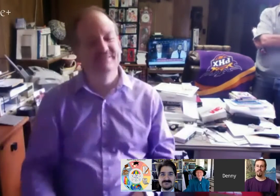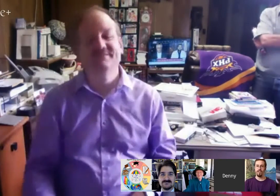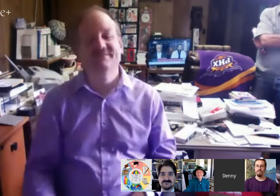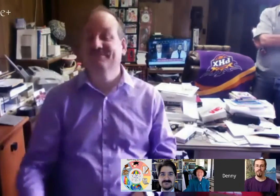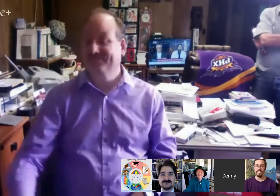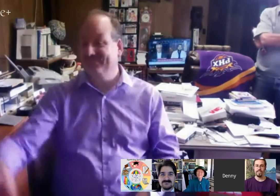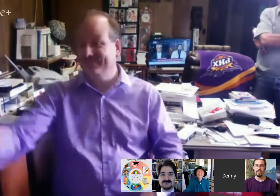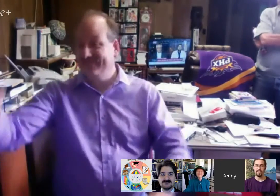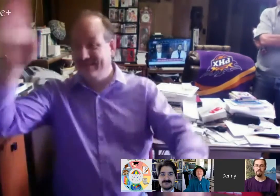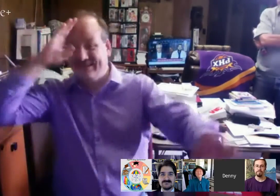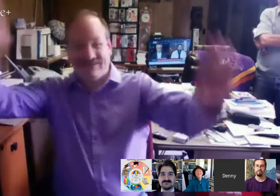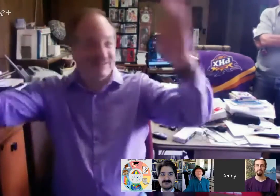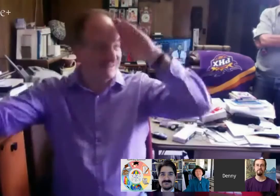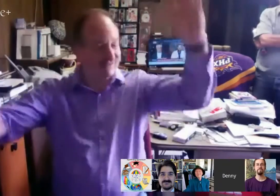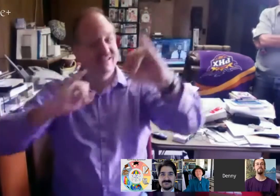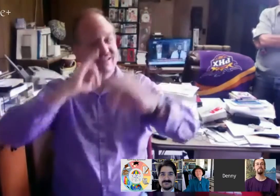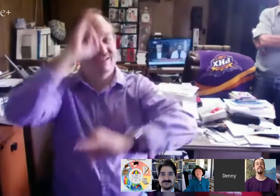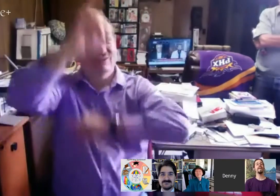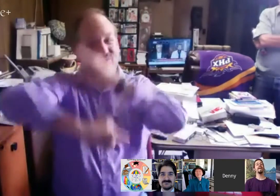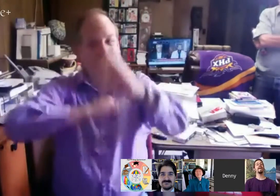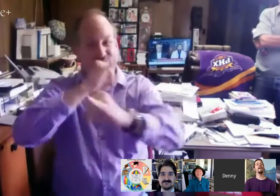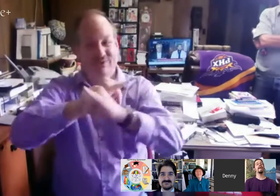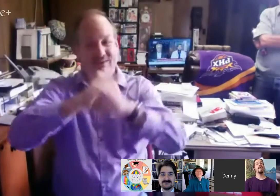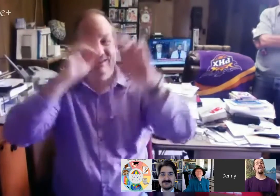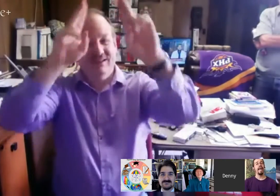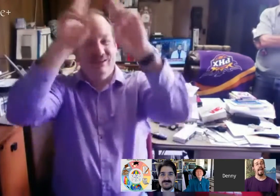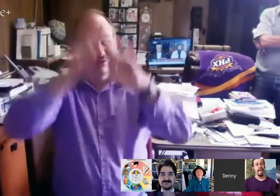Thank you, Valerie, for introducing me.